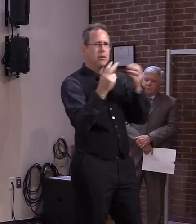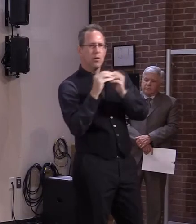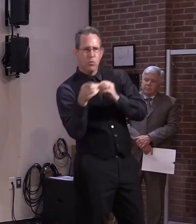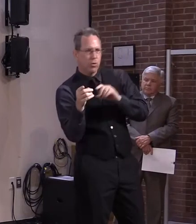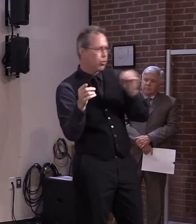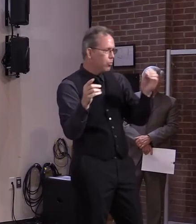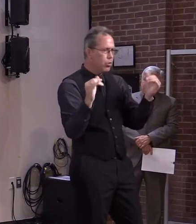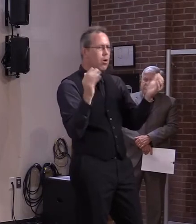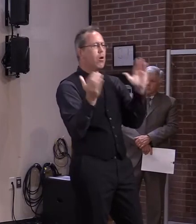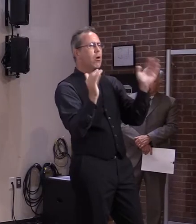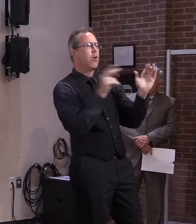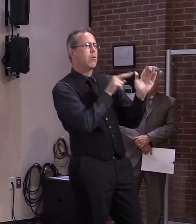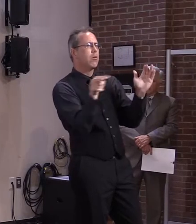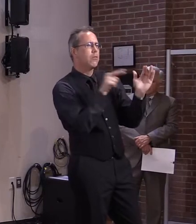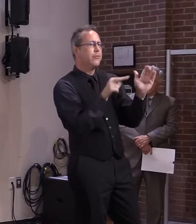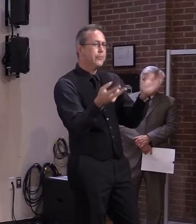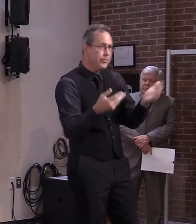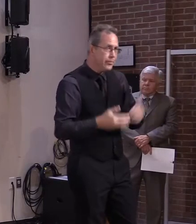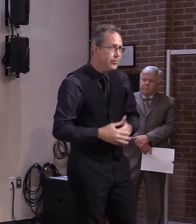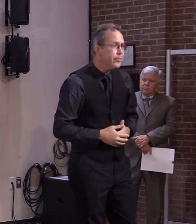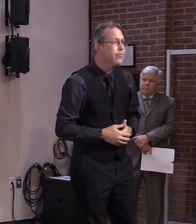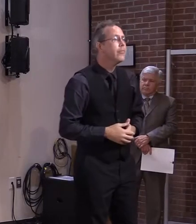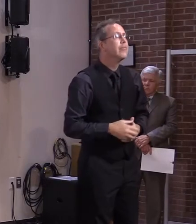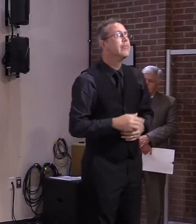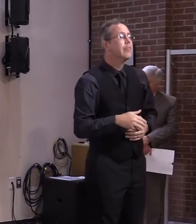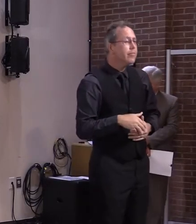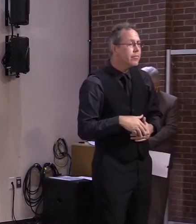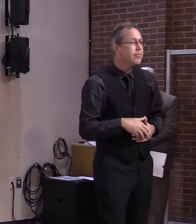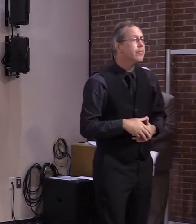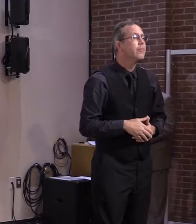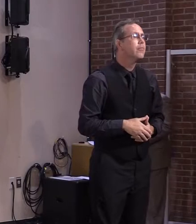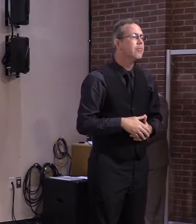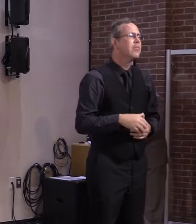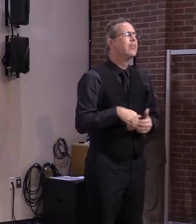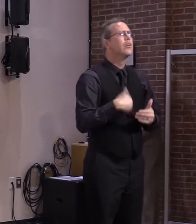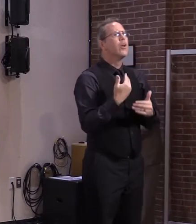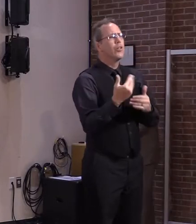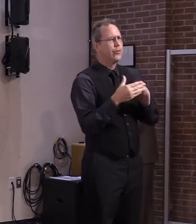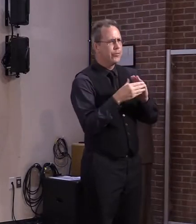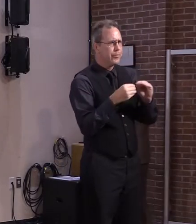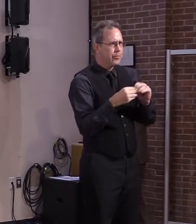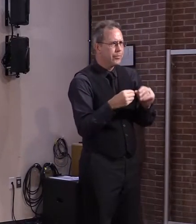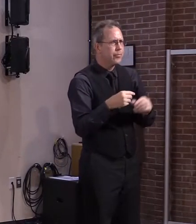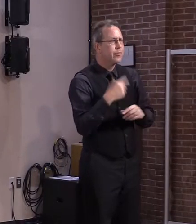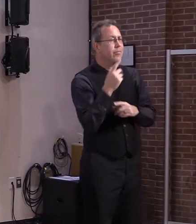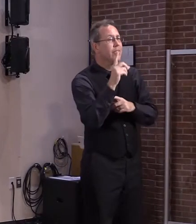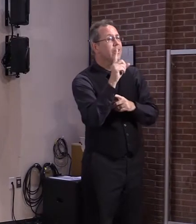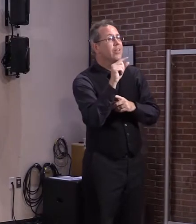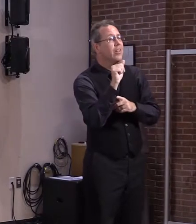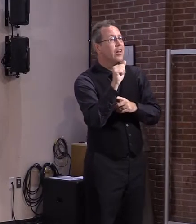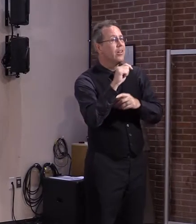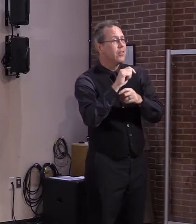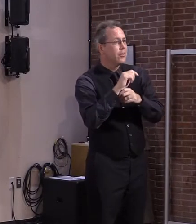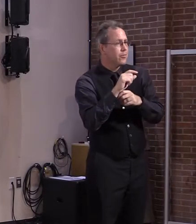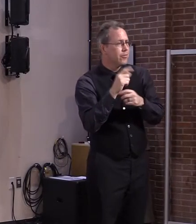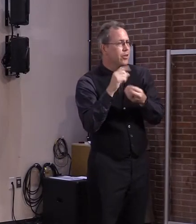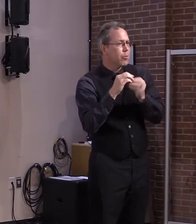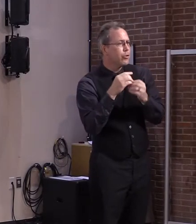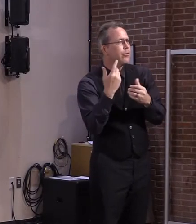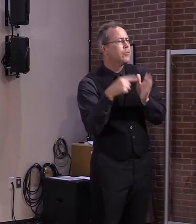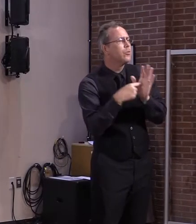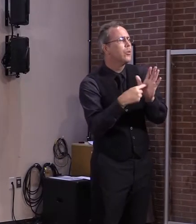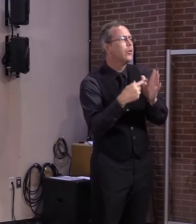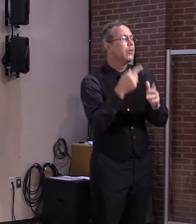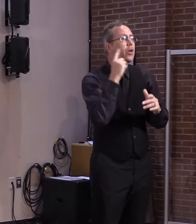updates, including more details on declining hospitalization and fatality rates, some more information on factors and conditions that